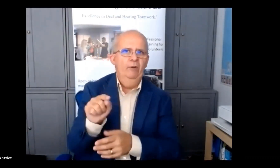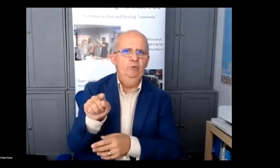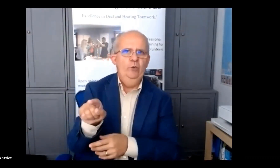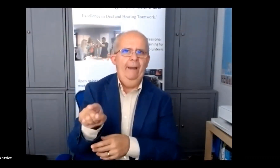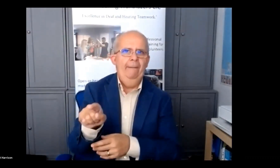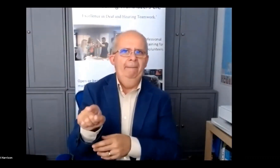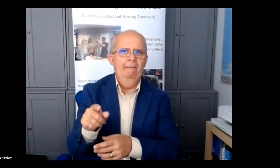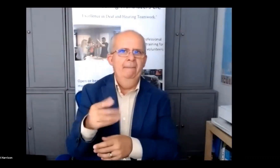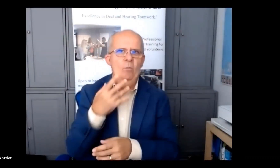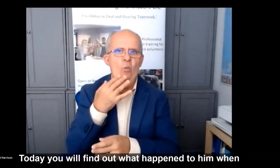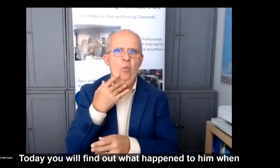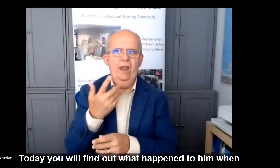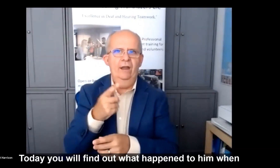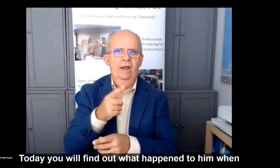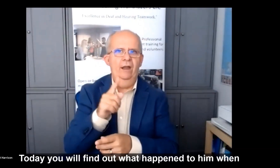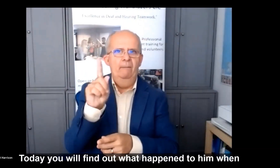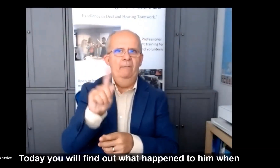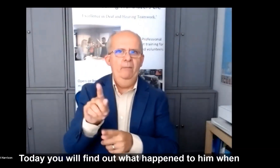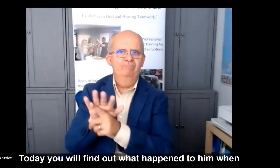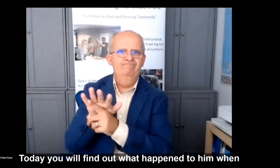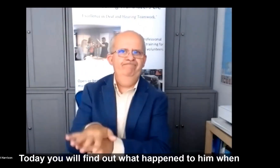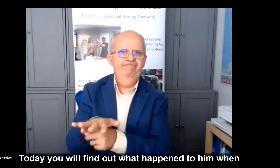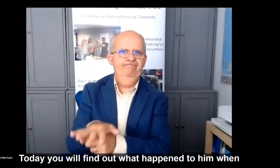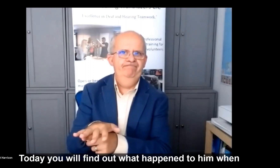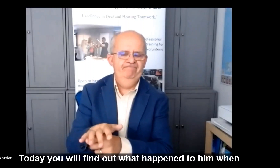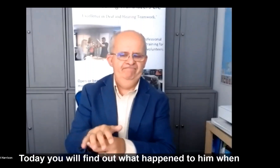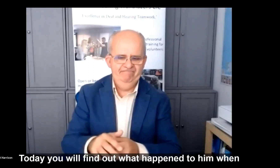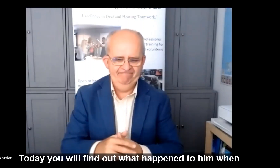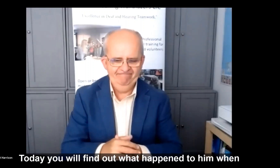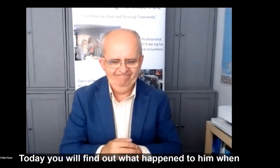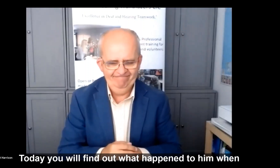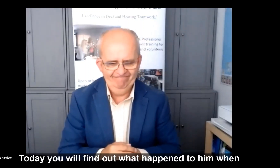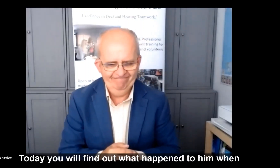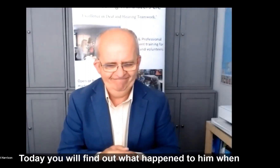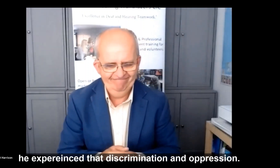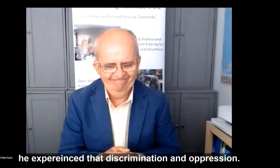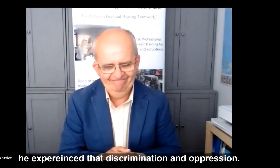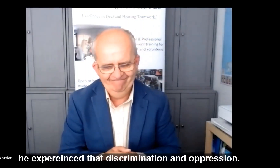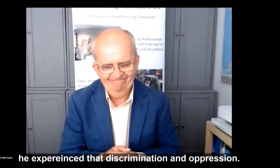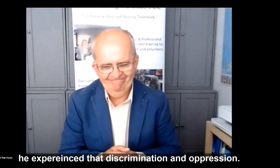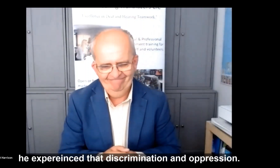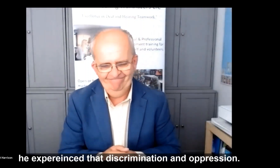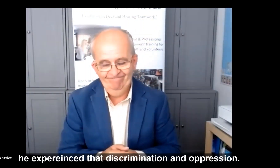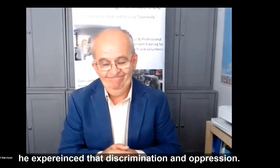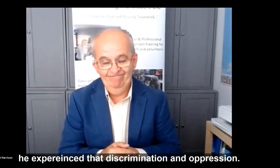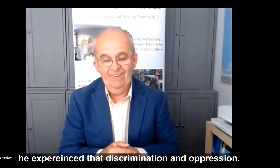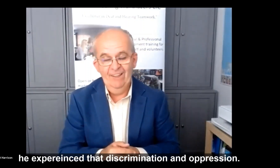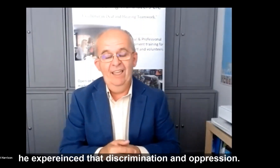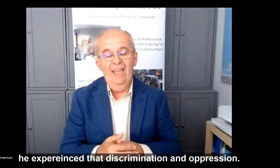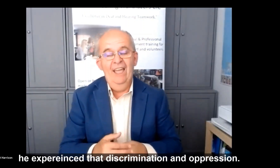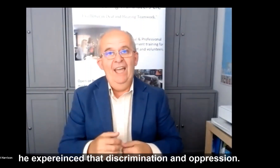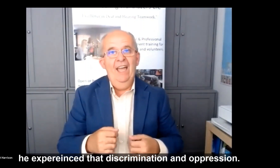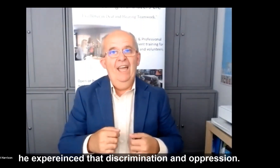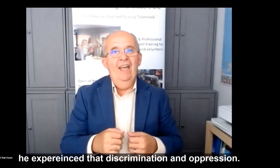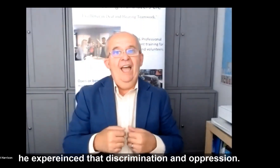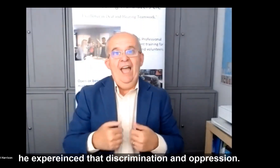And today you'll find out a bit more about what happened to him when he experienced that discrimination and oppression.